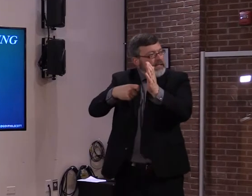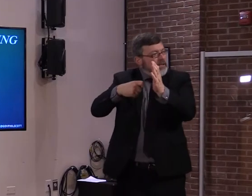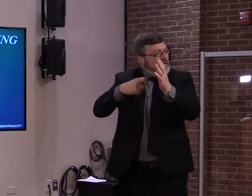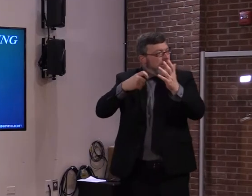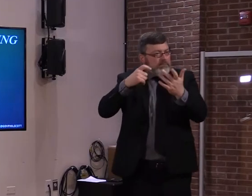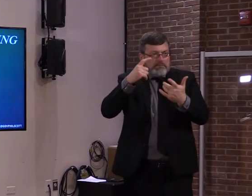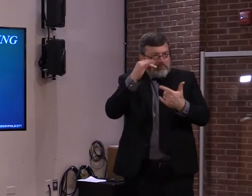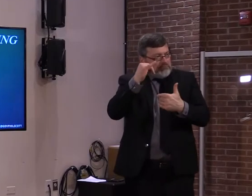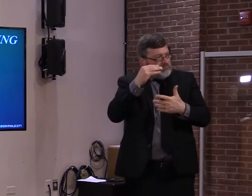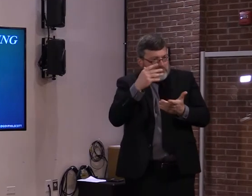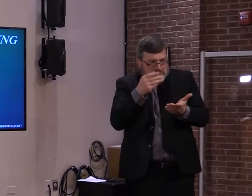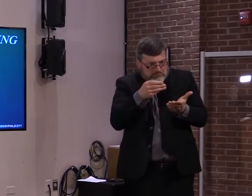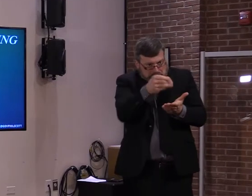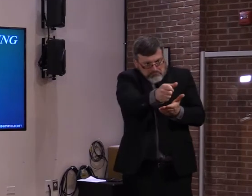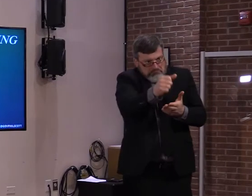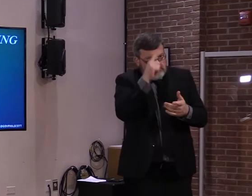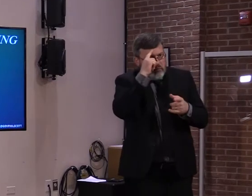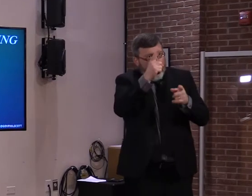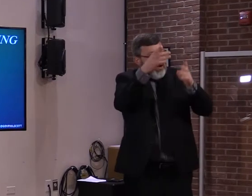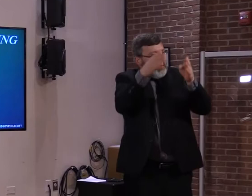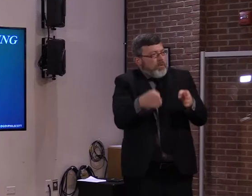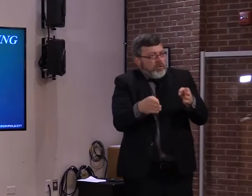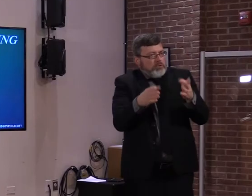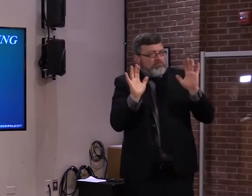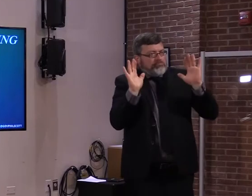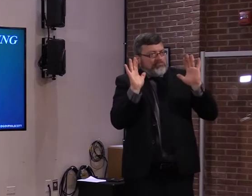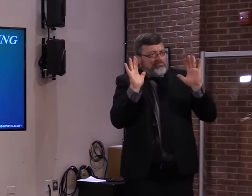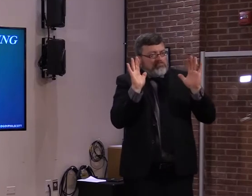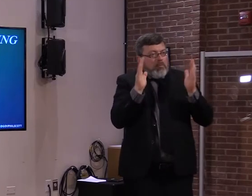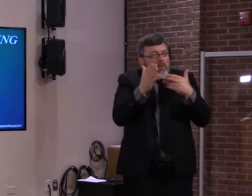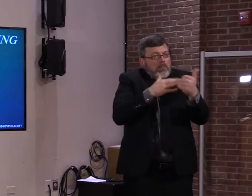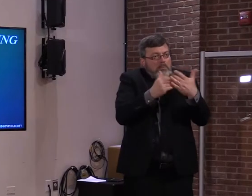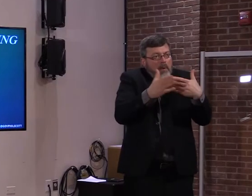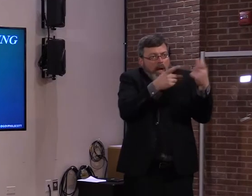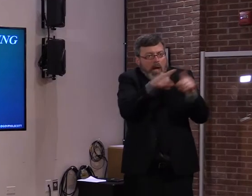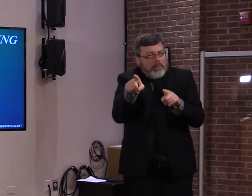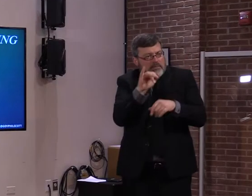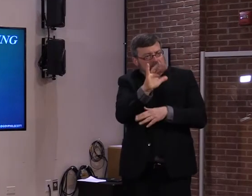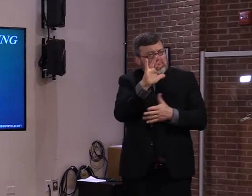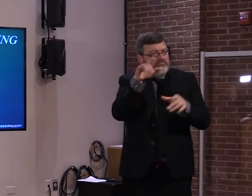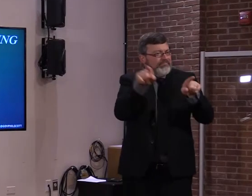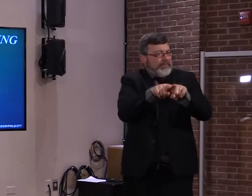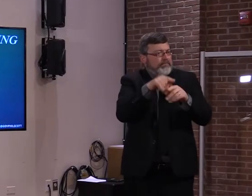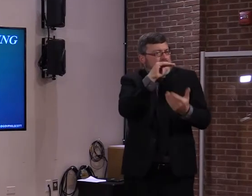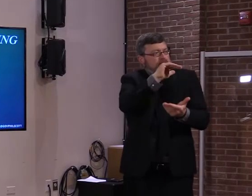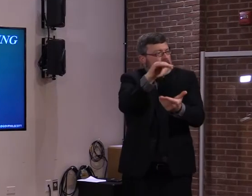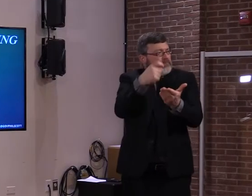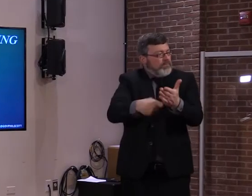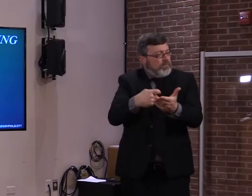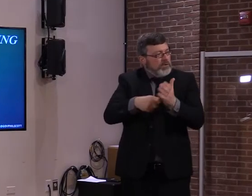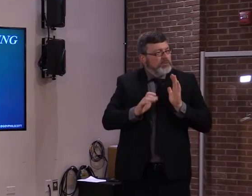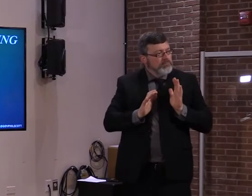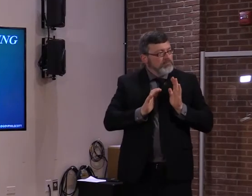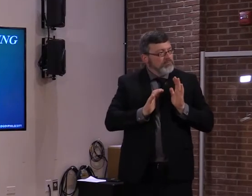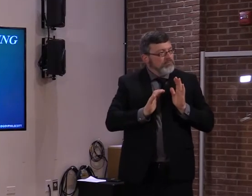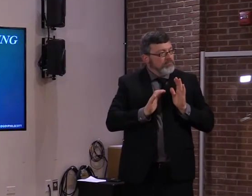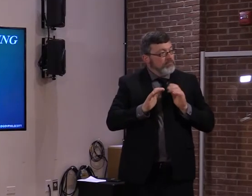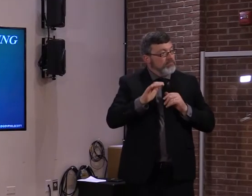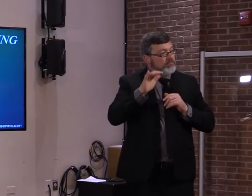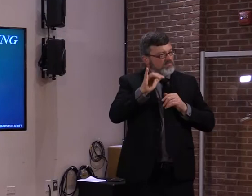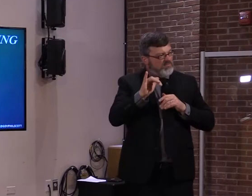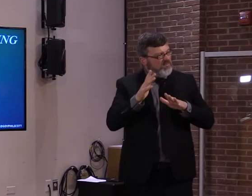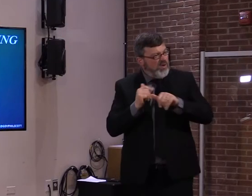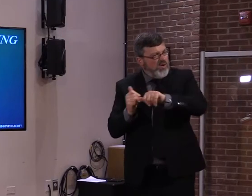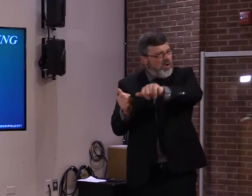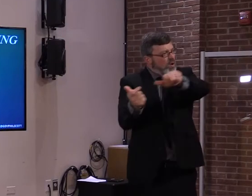That's the focus that we're going to be doing with the all-payer model, and I think it is the right